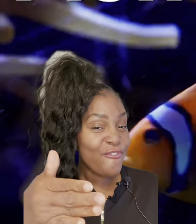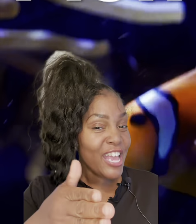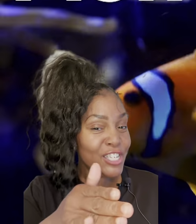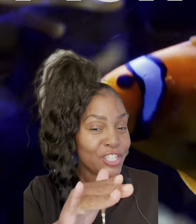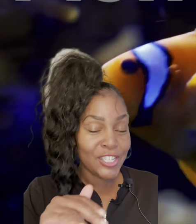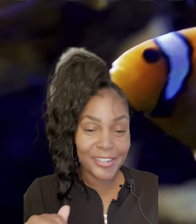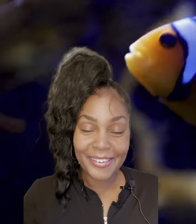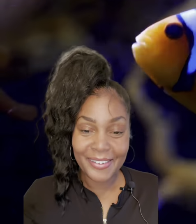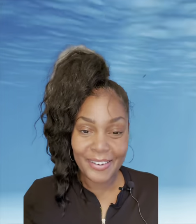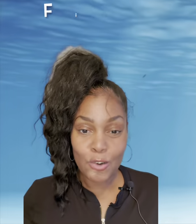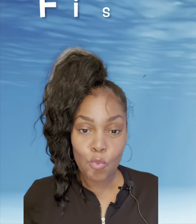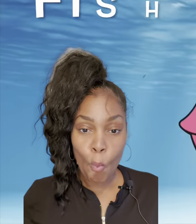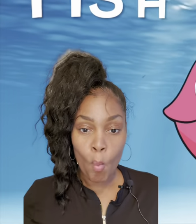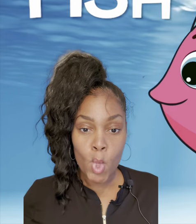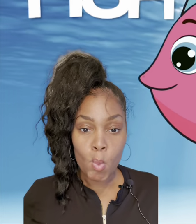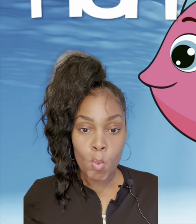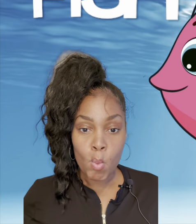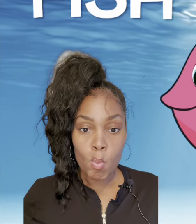Fish.